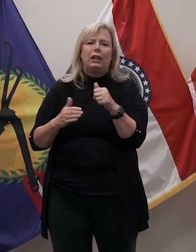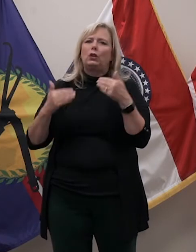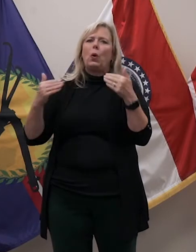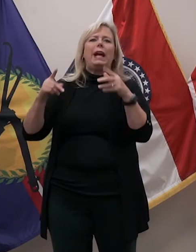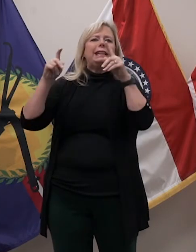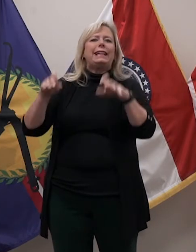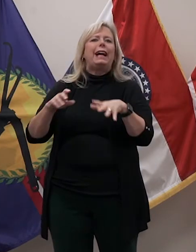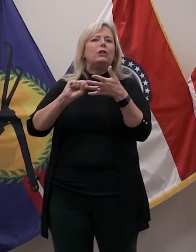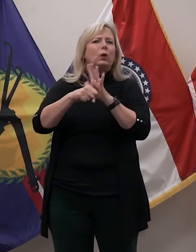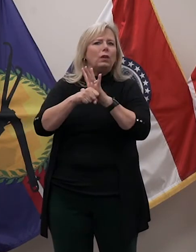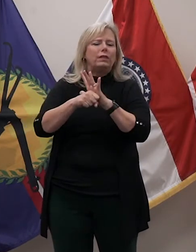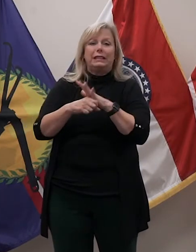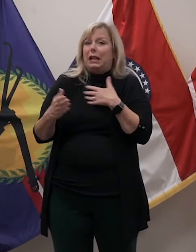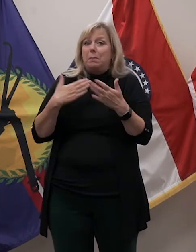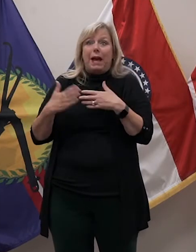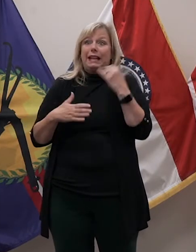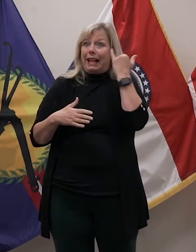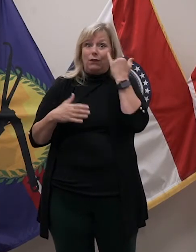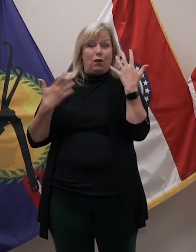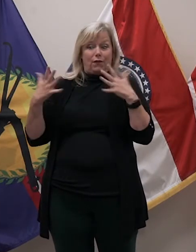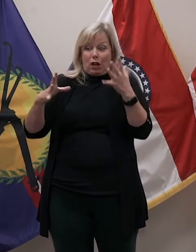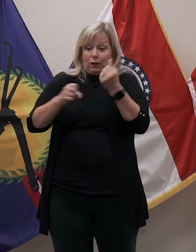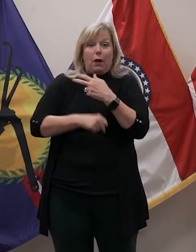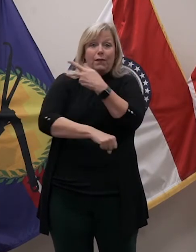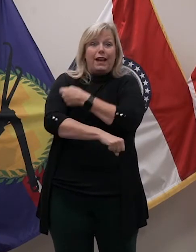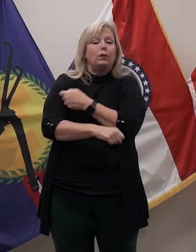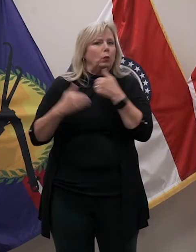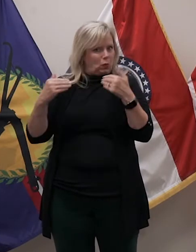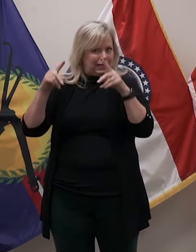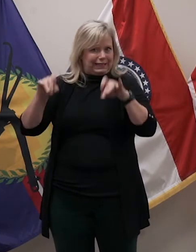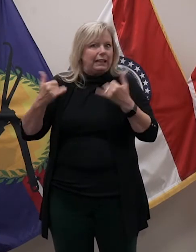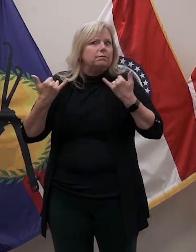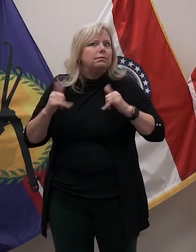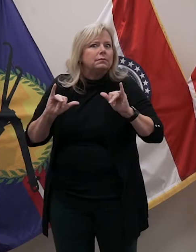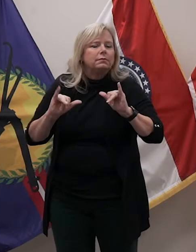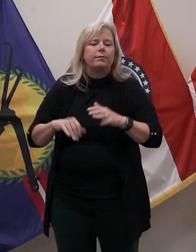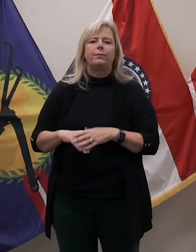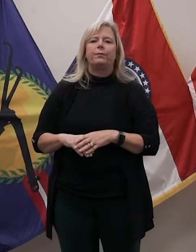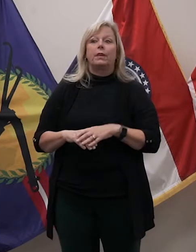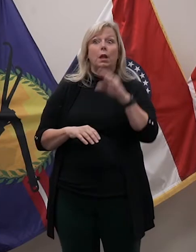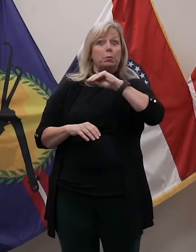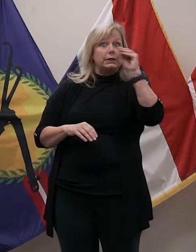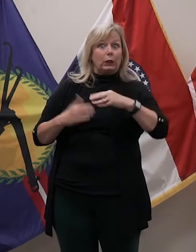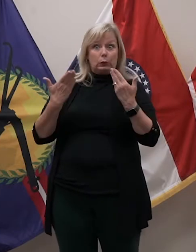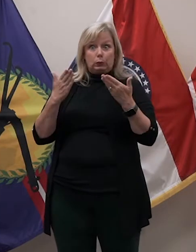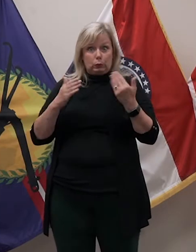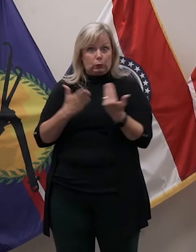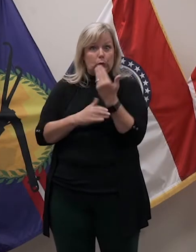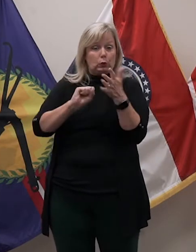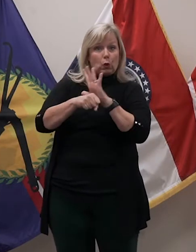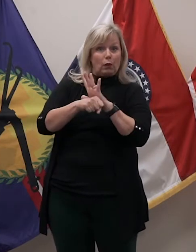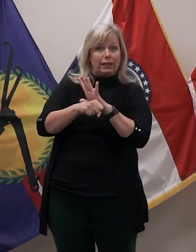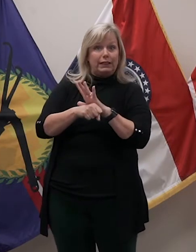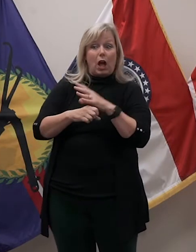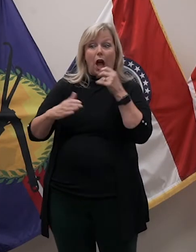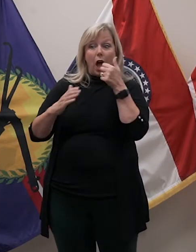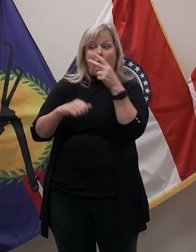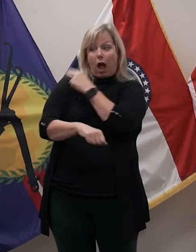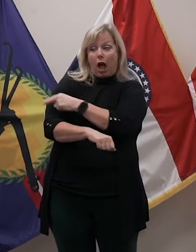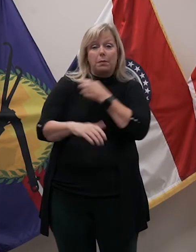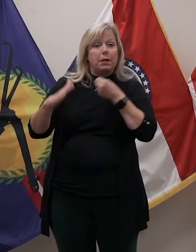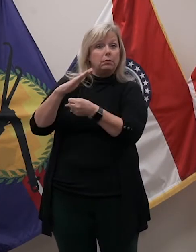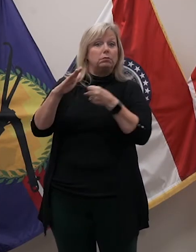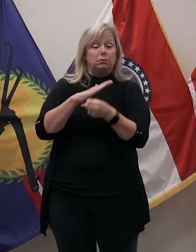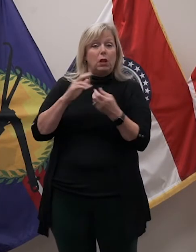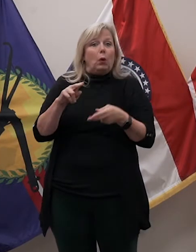get tested, even if you've been vaccinated. While the rates of new COVID-related hospital admissions are rising